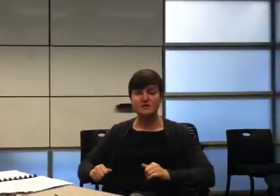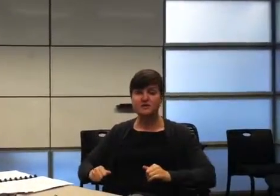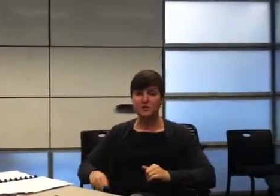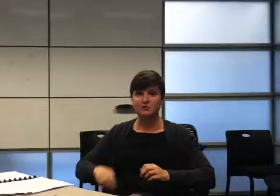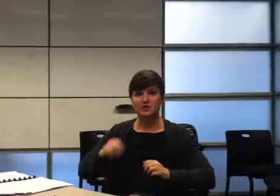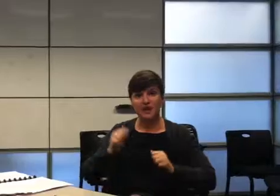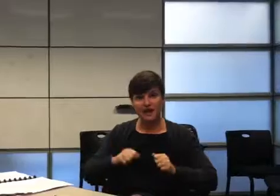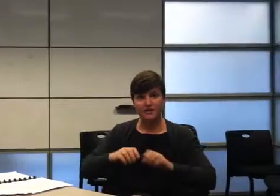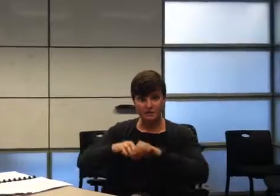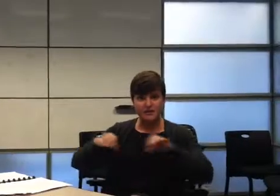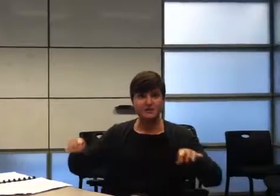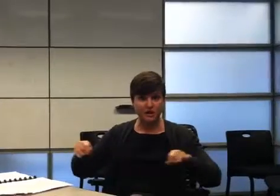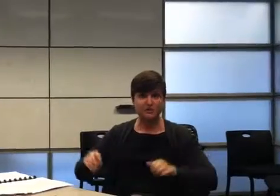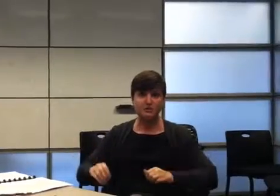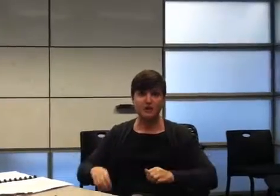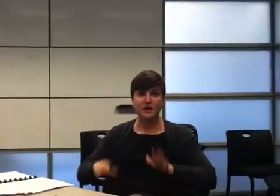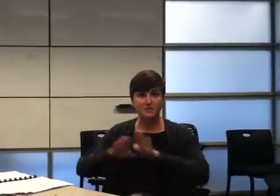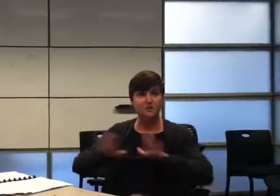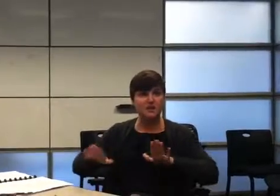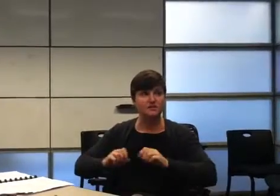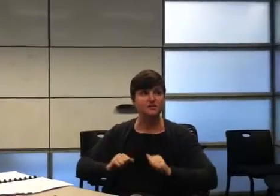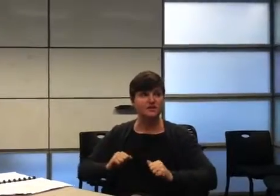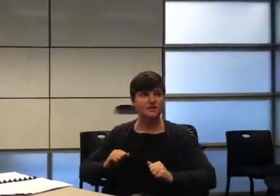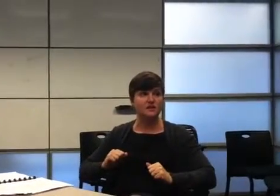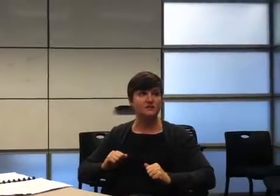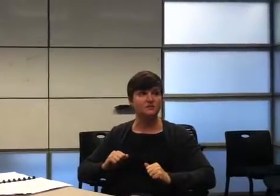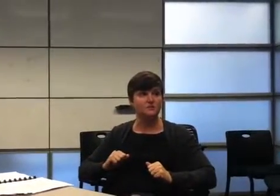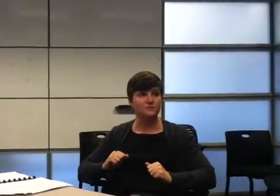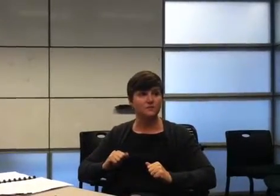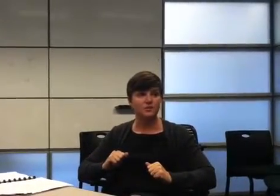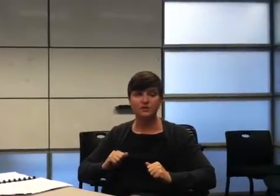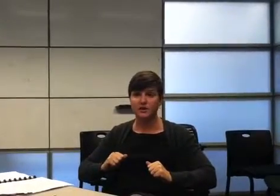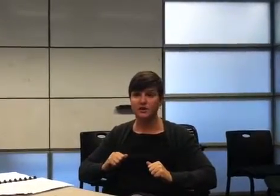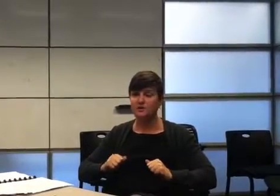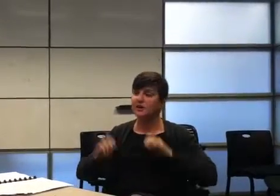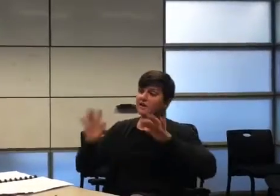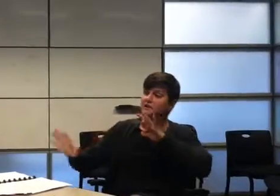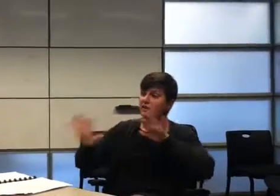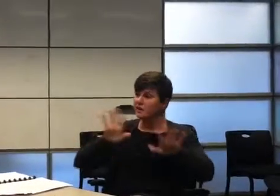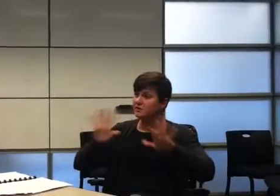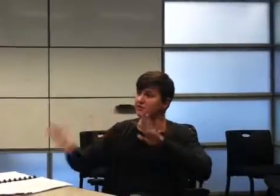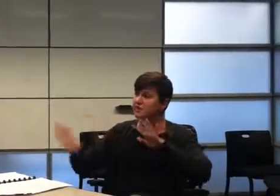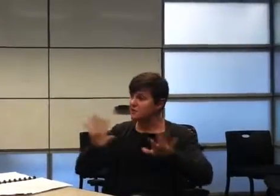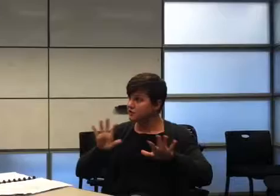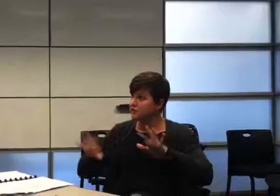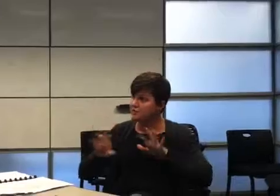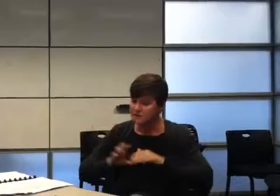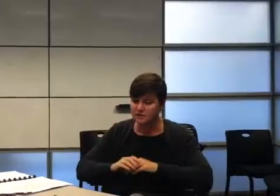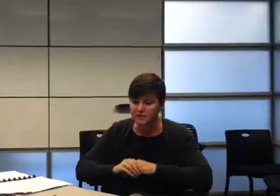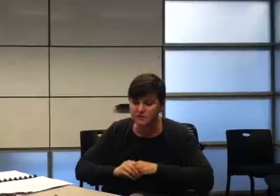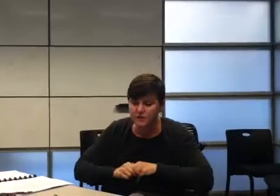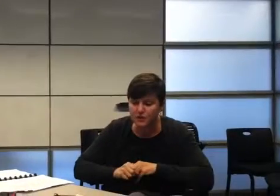pieces of paper in half. A piece of binder paper in half, you only get the front side. You put on it. So that kind of transference and